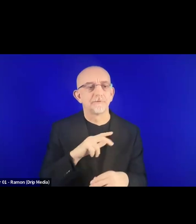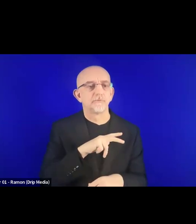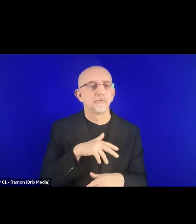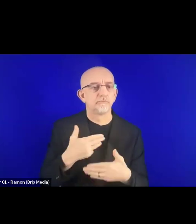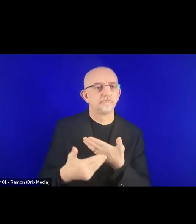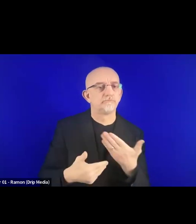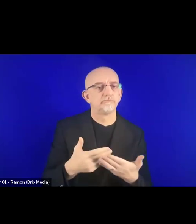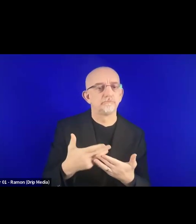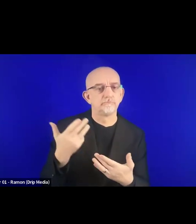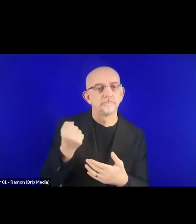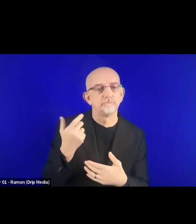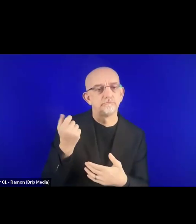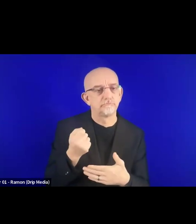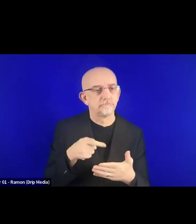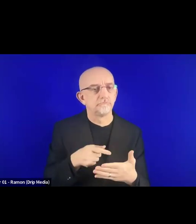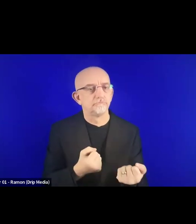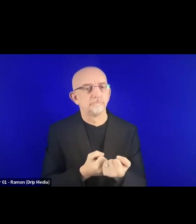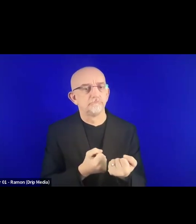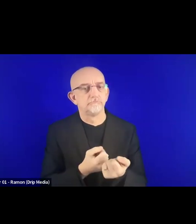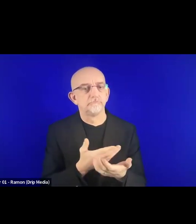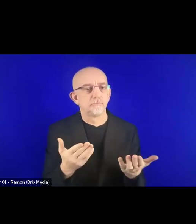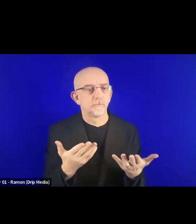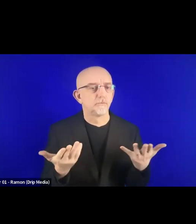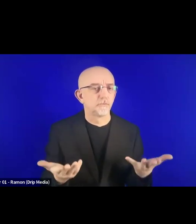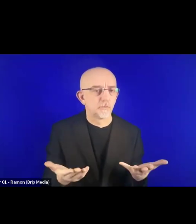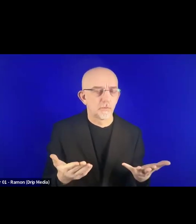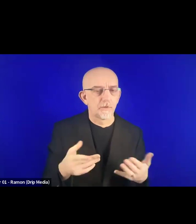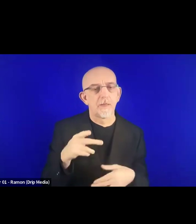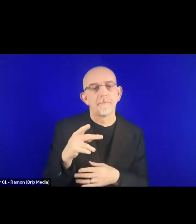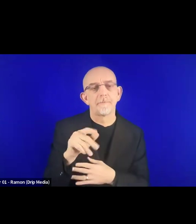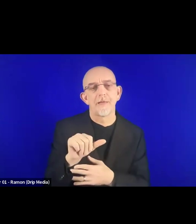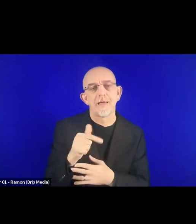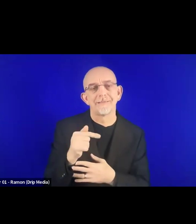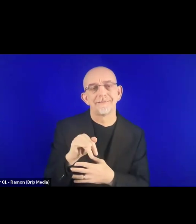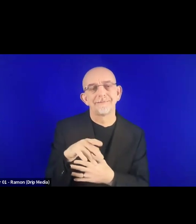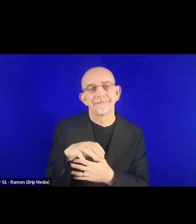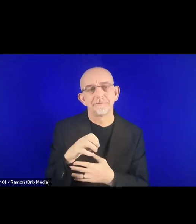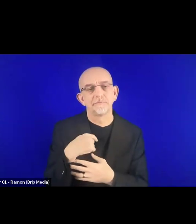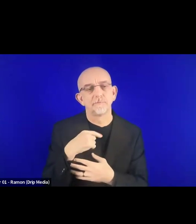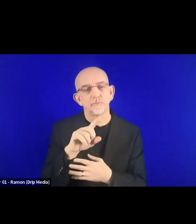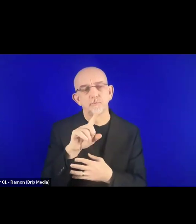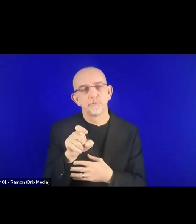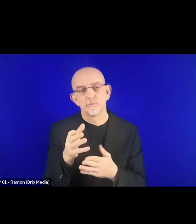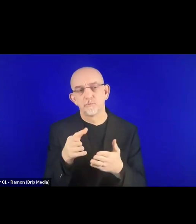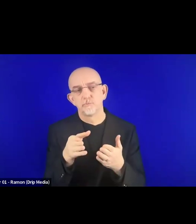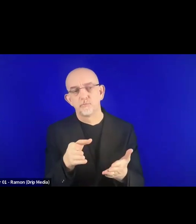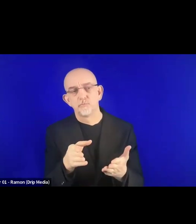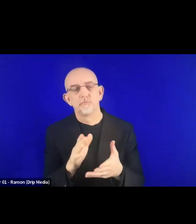organisation, and for the kind of disability movement within which you work, and also,